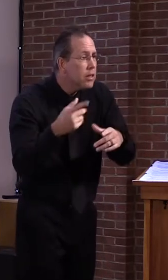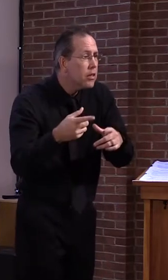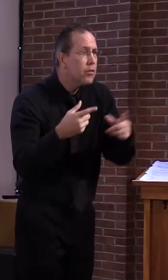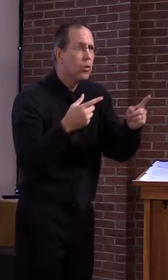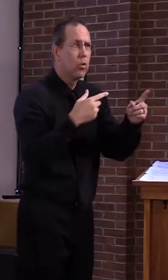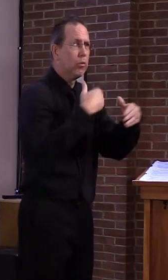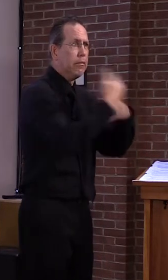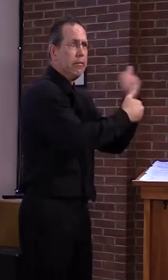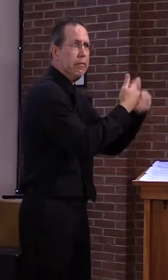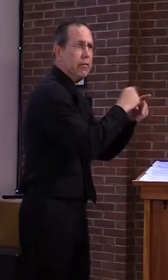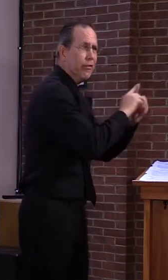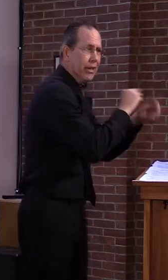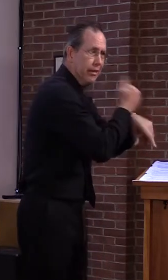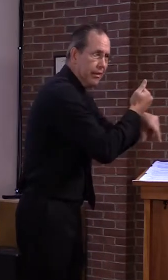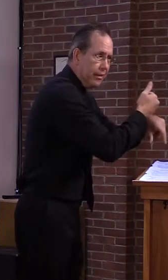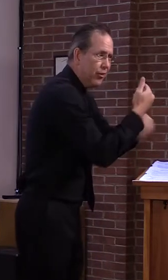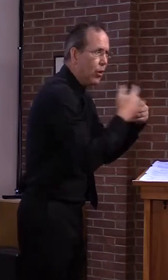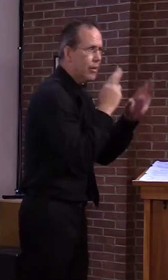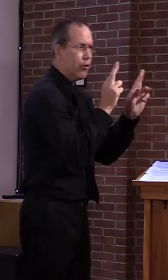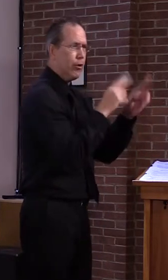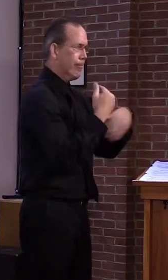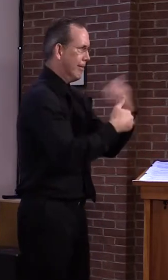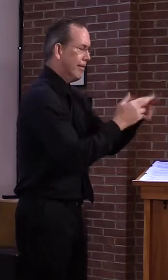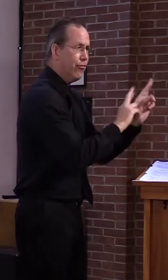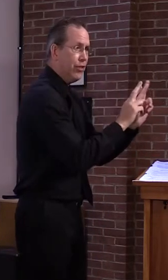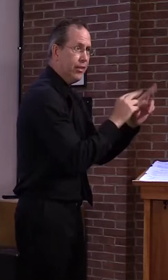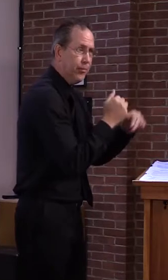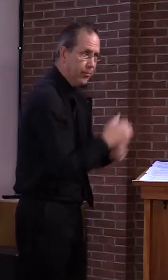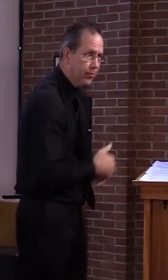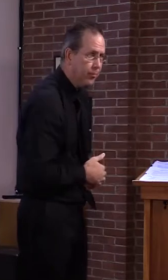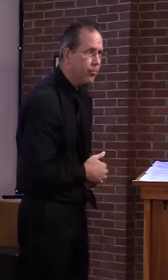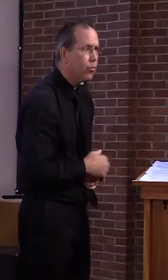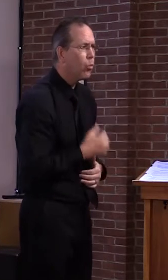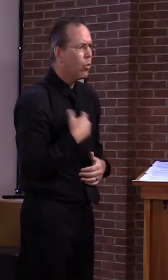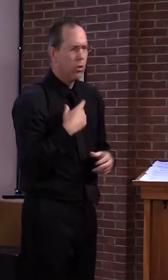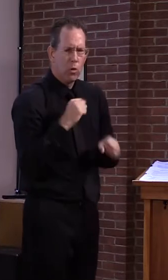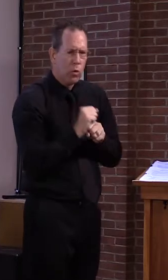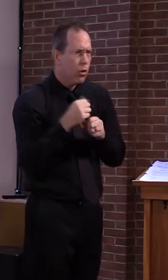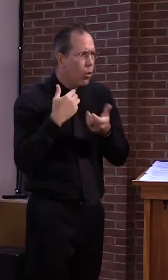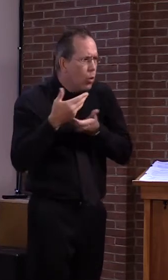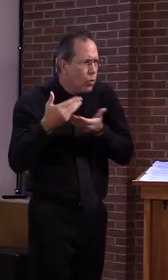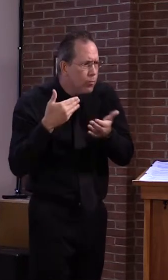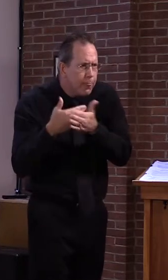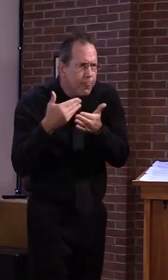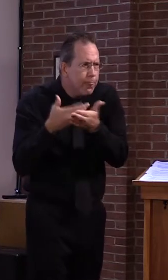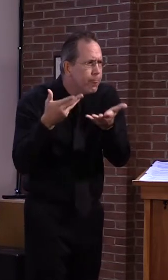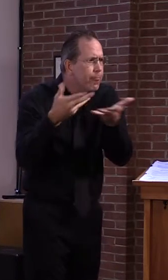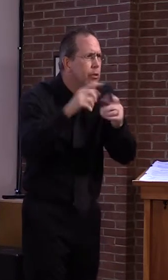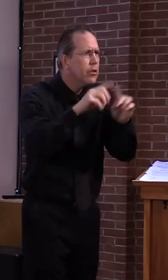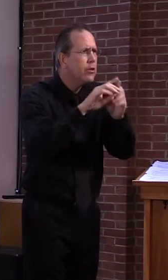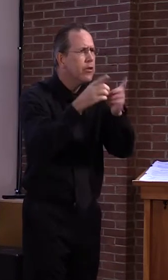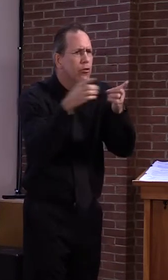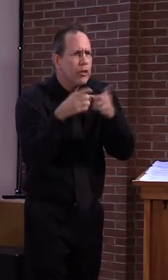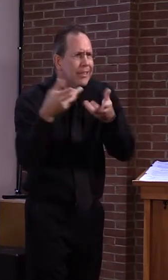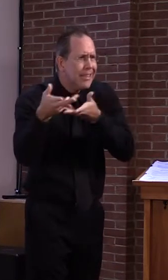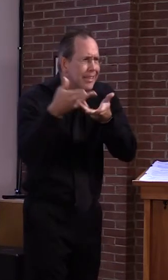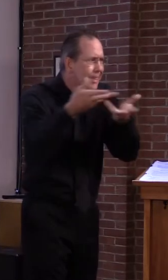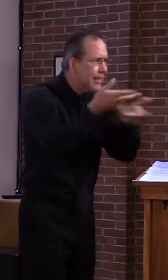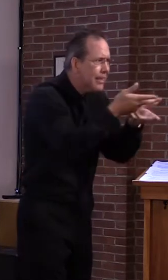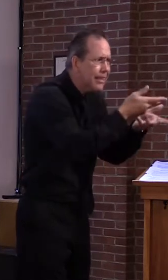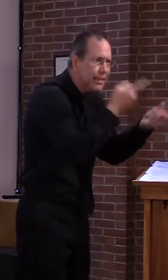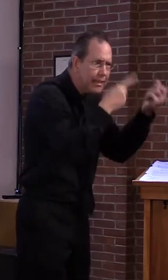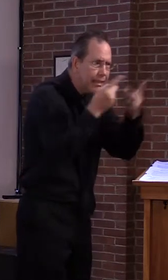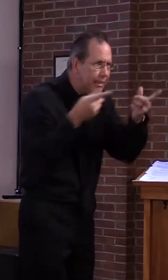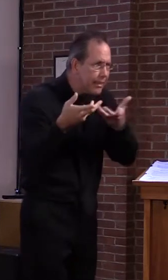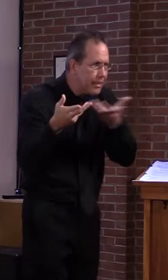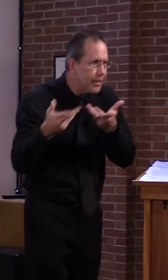before, we're working together diligently and quickly to build as much capacity as possible in the